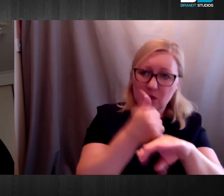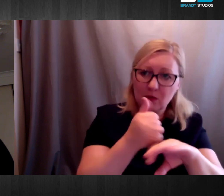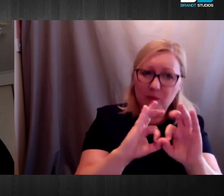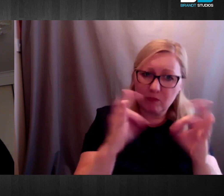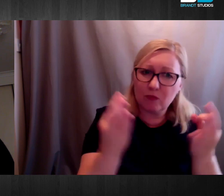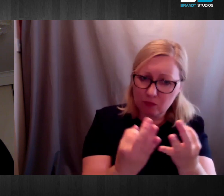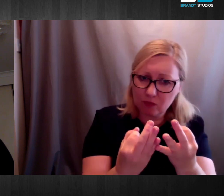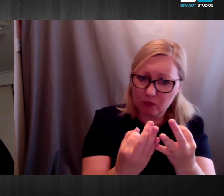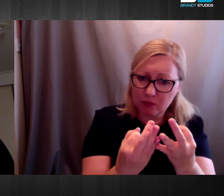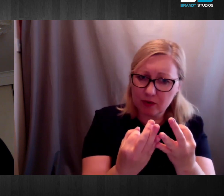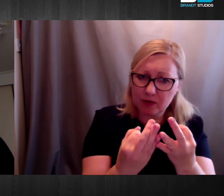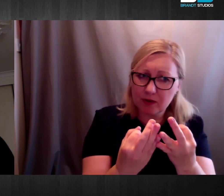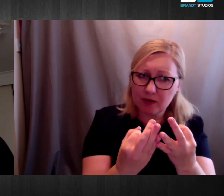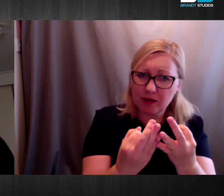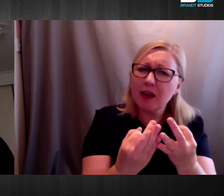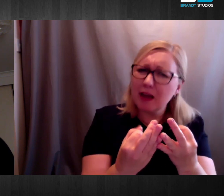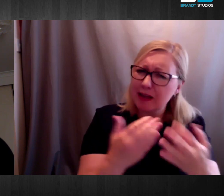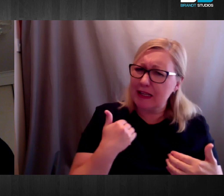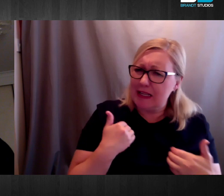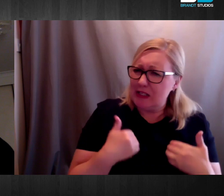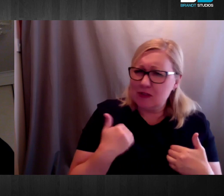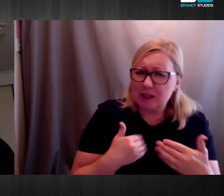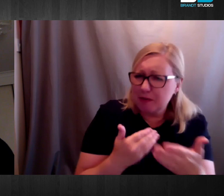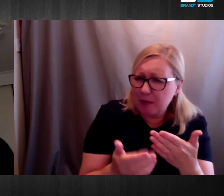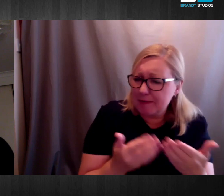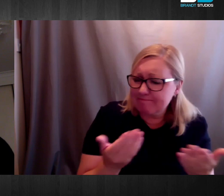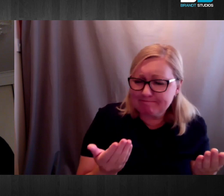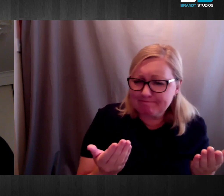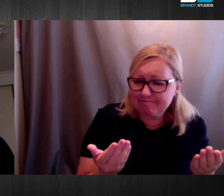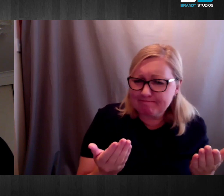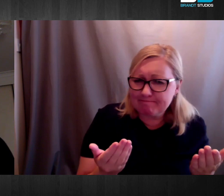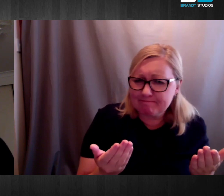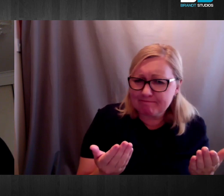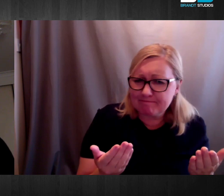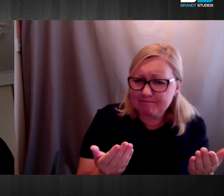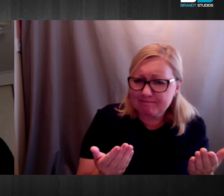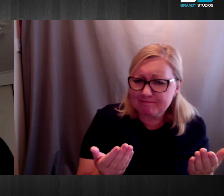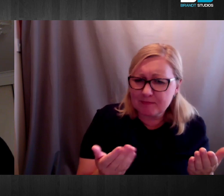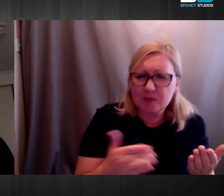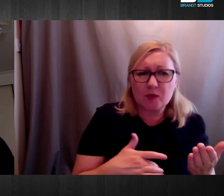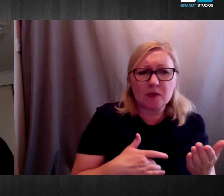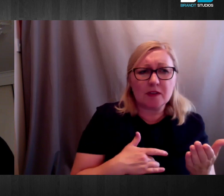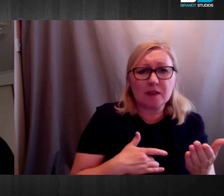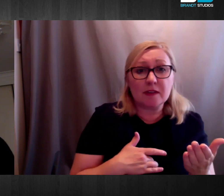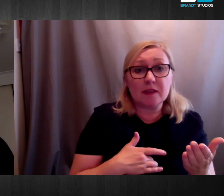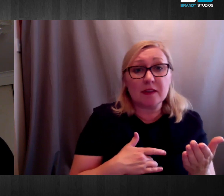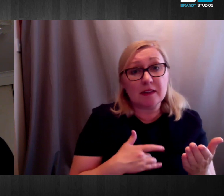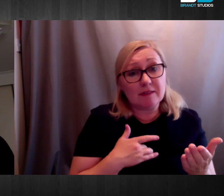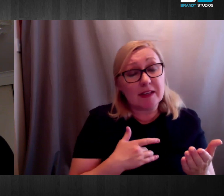that whether we'd knocked on the door of researchers, whether they would have